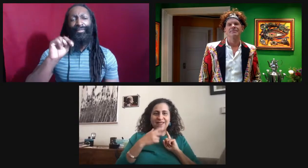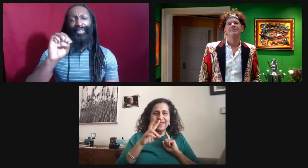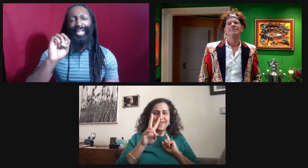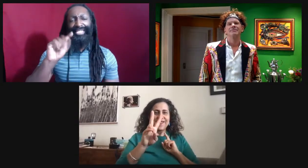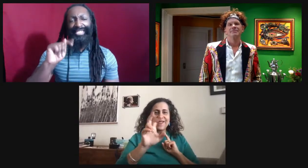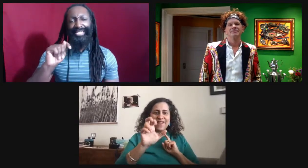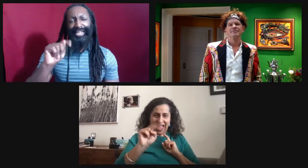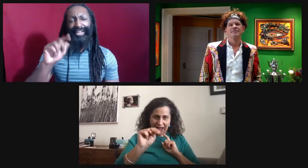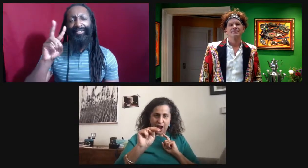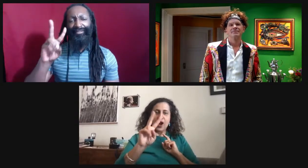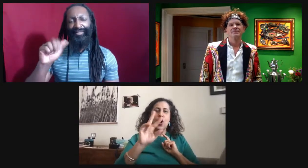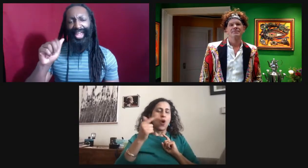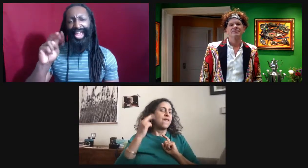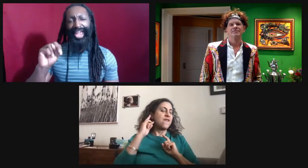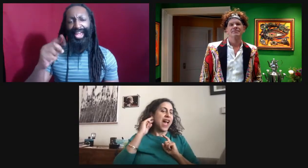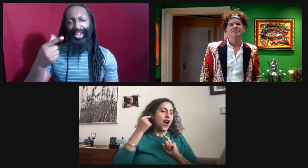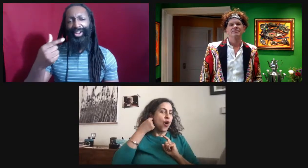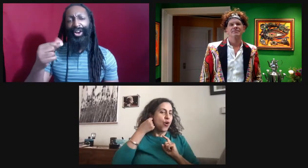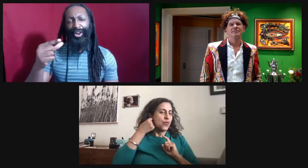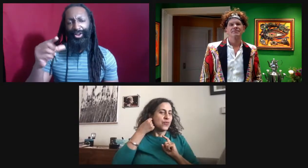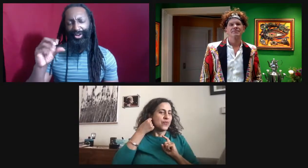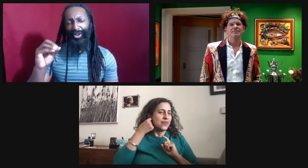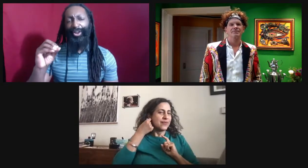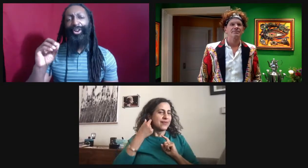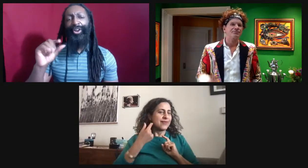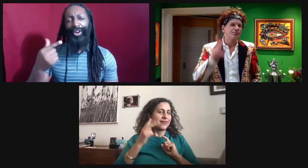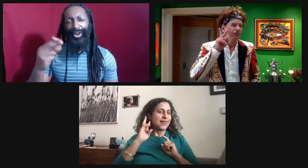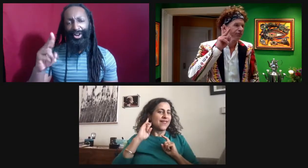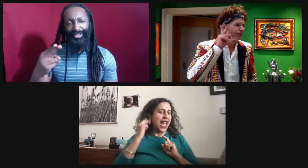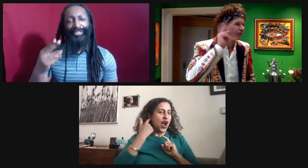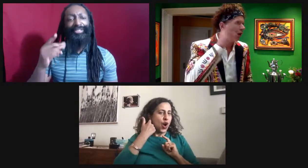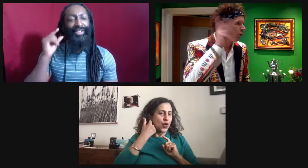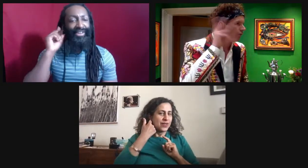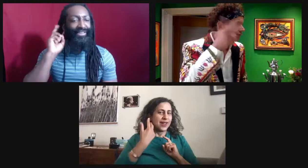Use the resources that you have in front of you, such as Van Gogh.